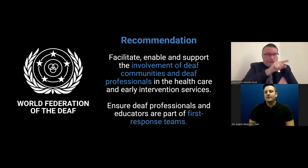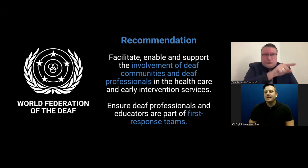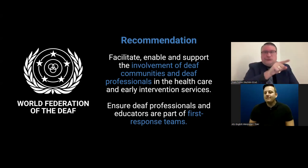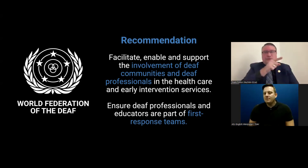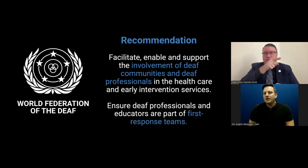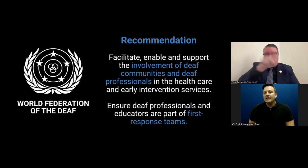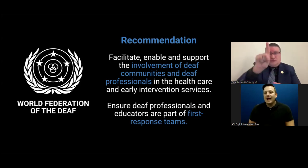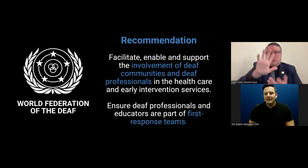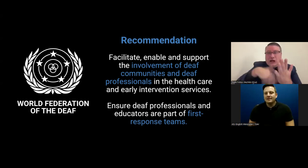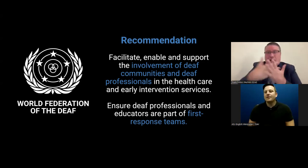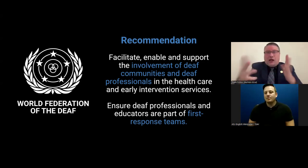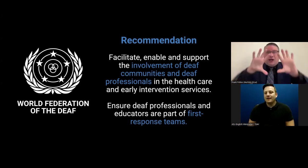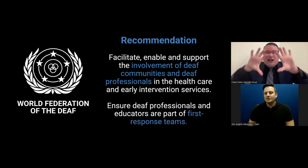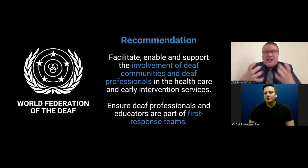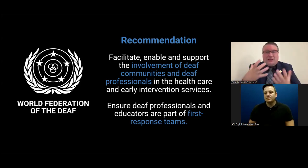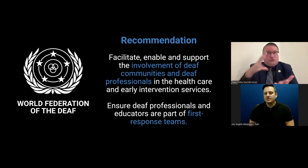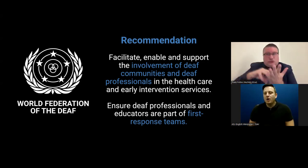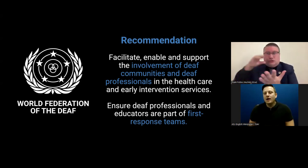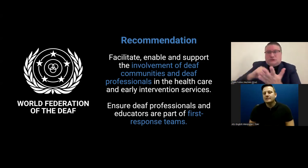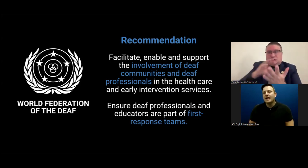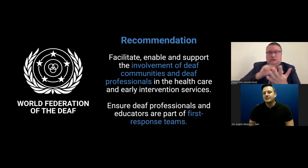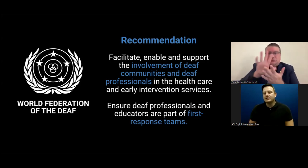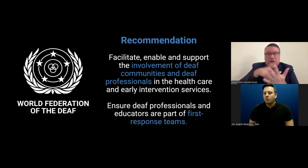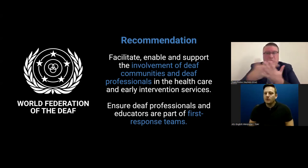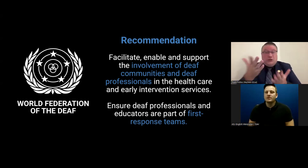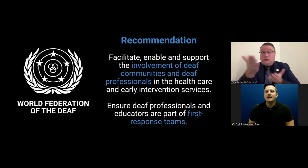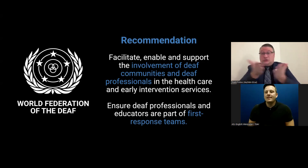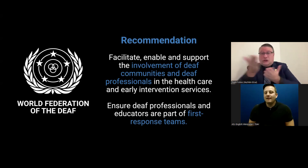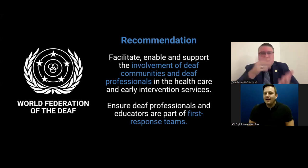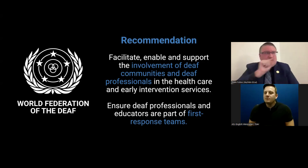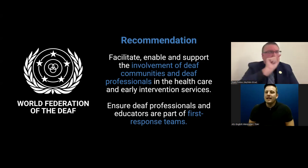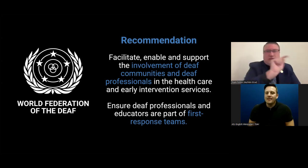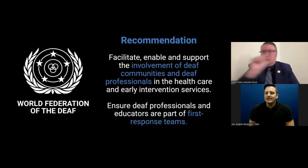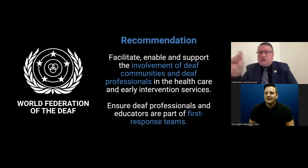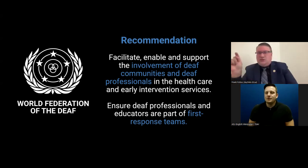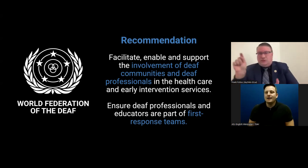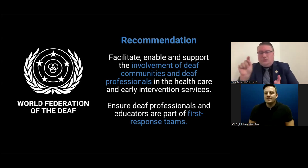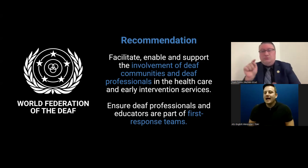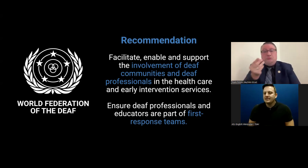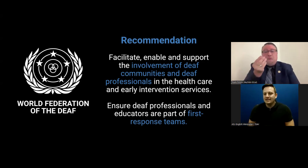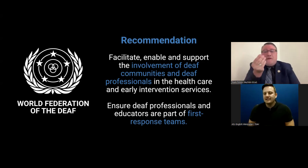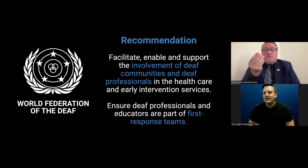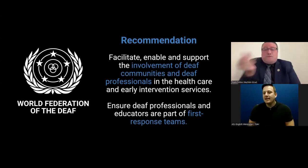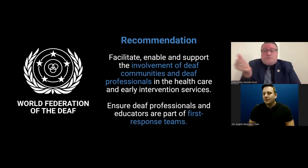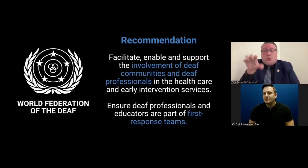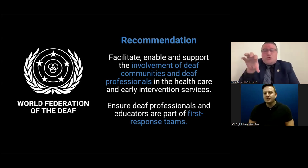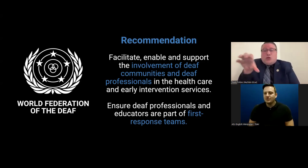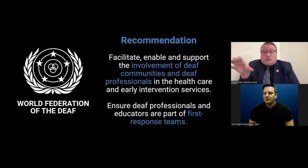the deaf community and other professionals to respond and to support that family and that deaf child accessing sign language